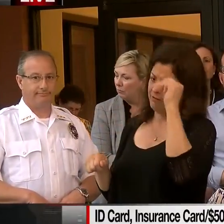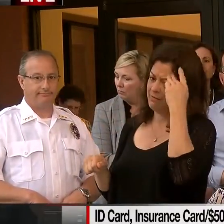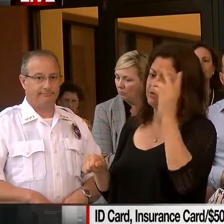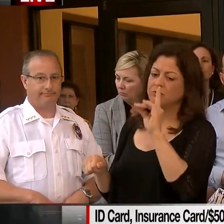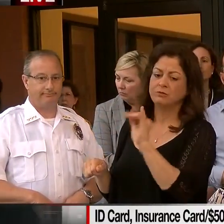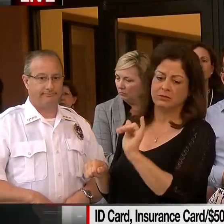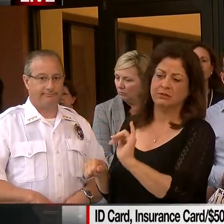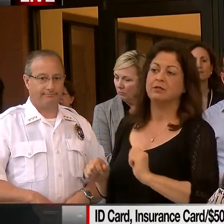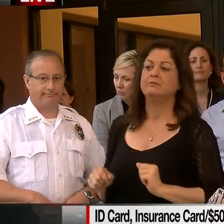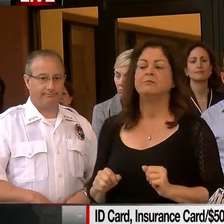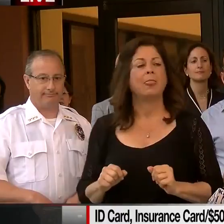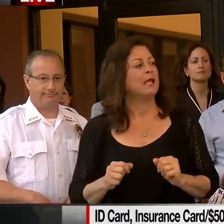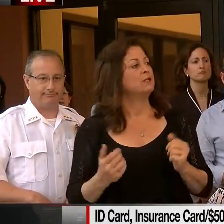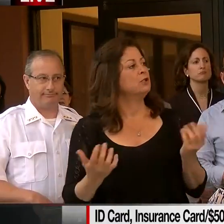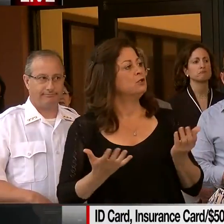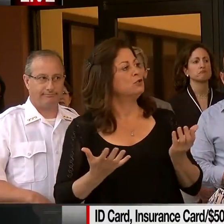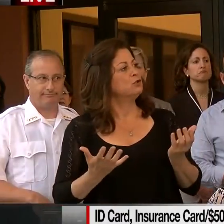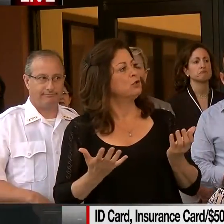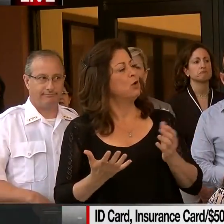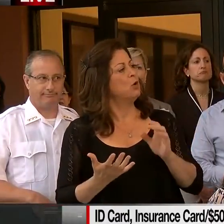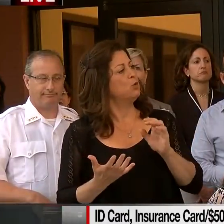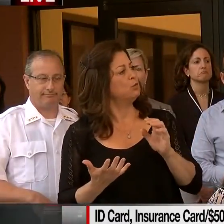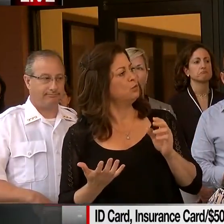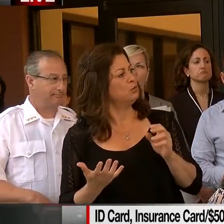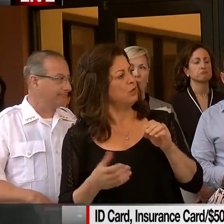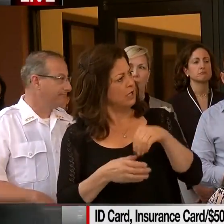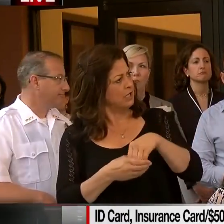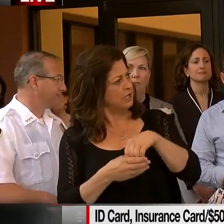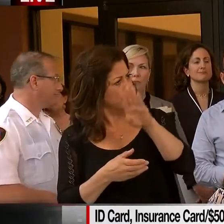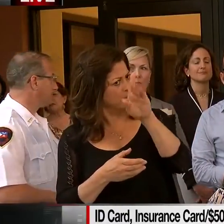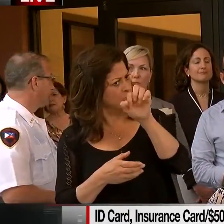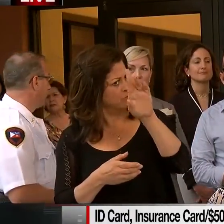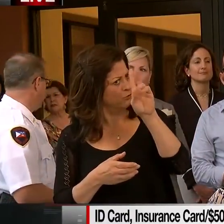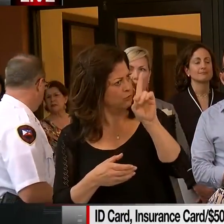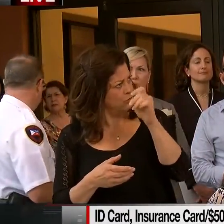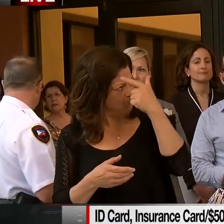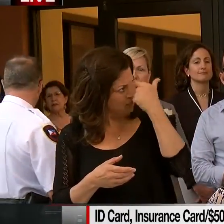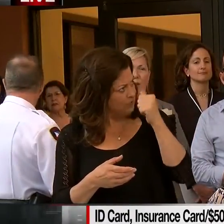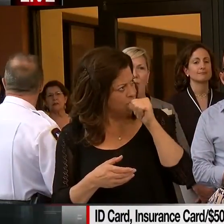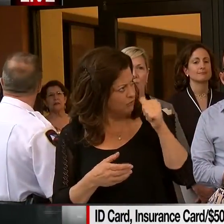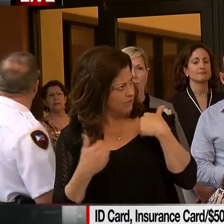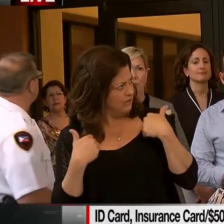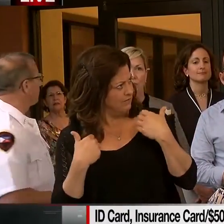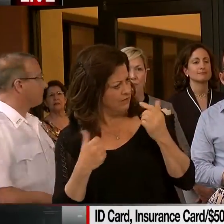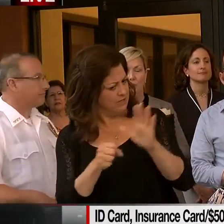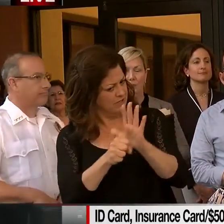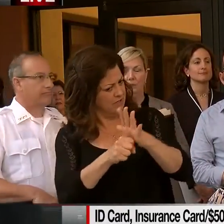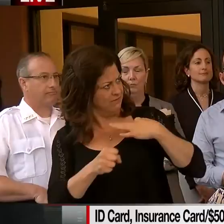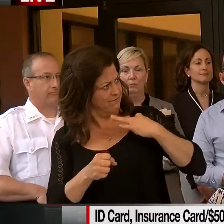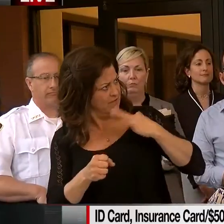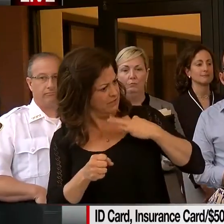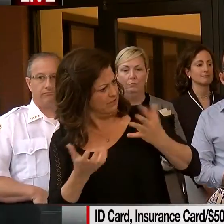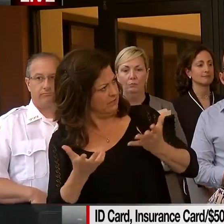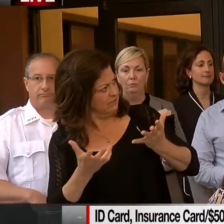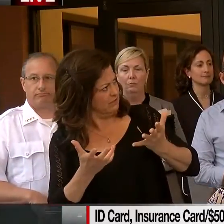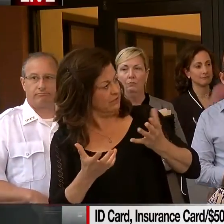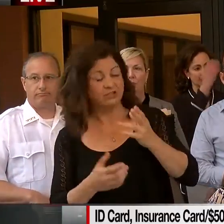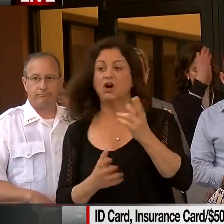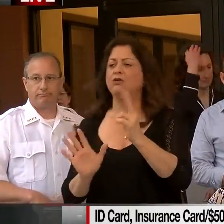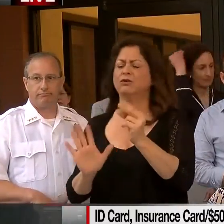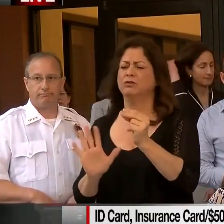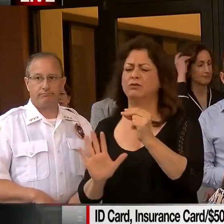Broussard volunteer base? Is the limitation in Broussard opening volunteer base? No.